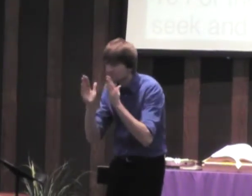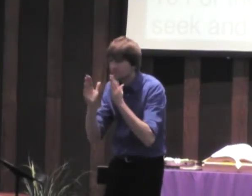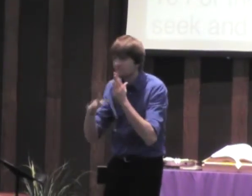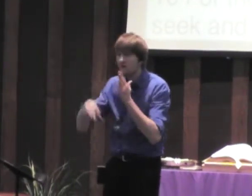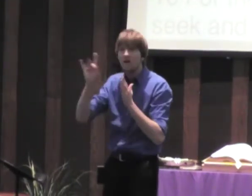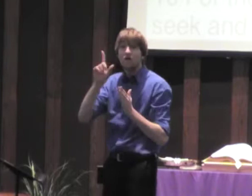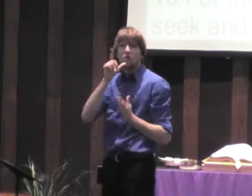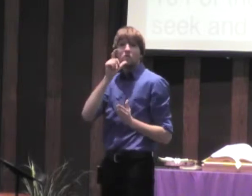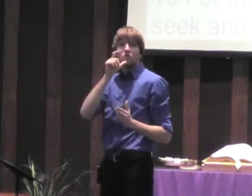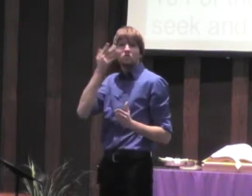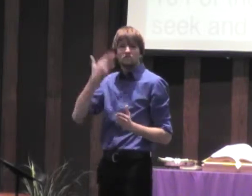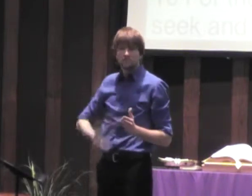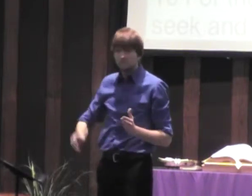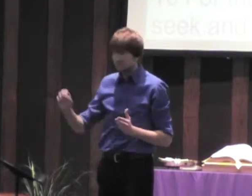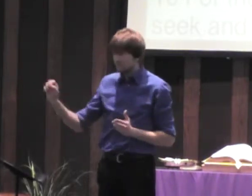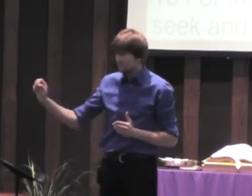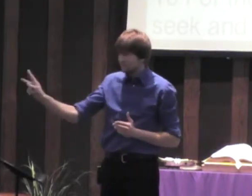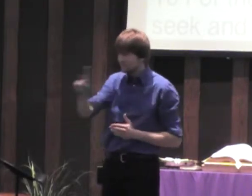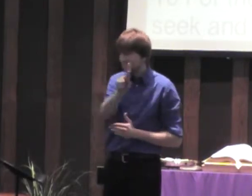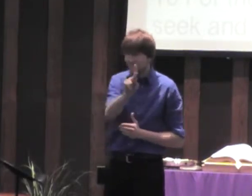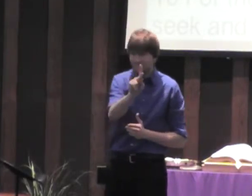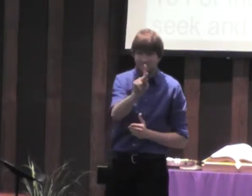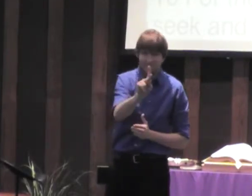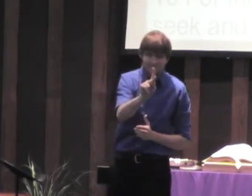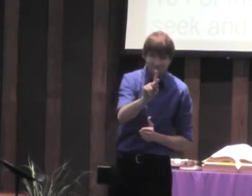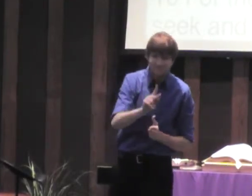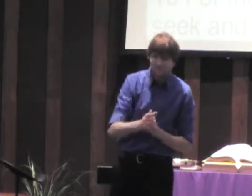not going to tell you. You have to watch and see if you can figure it out.